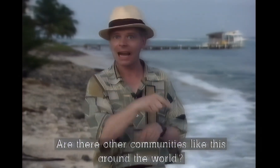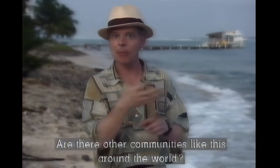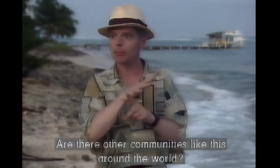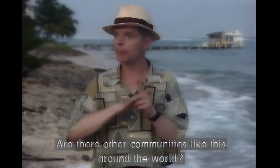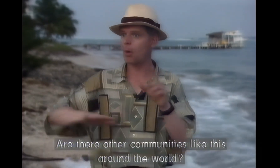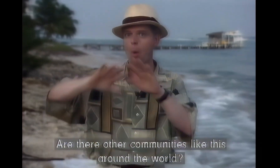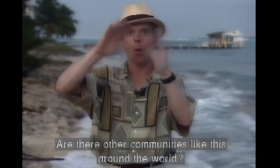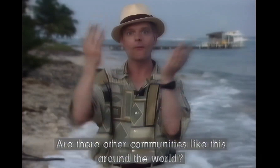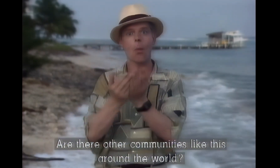like this around the world?